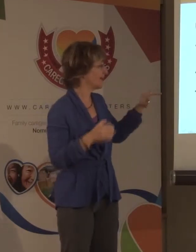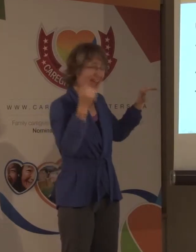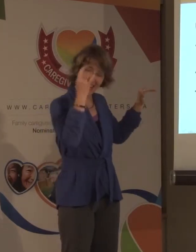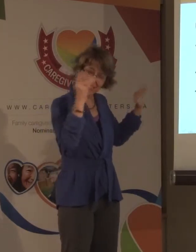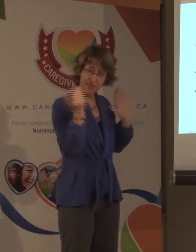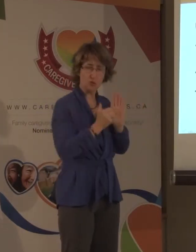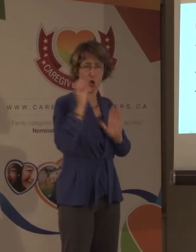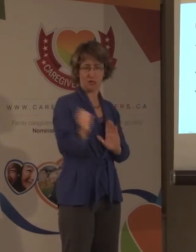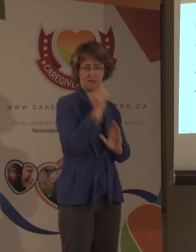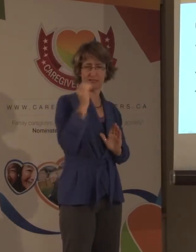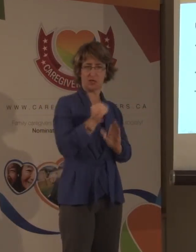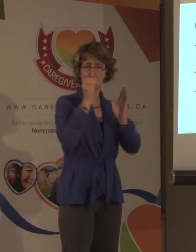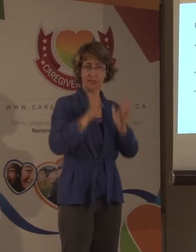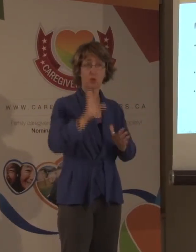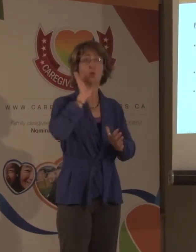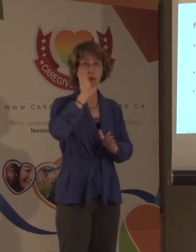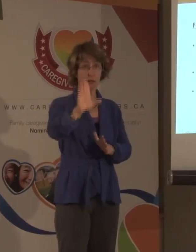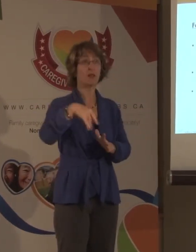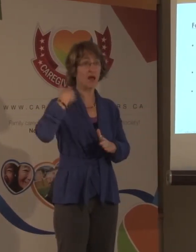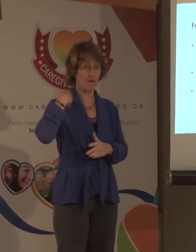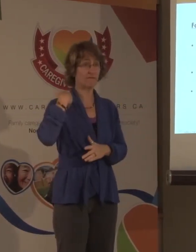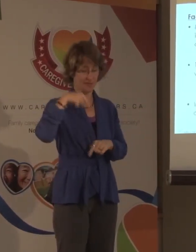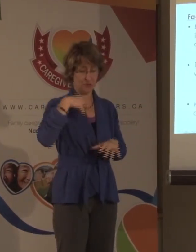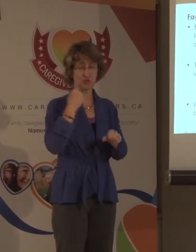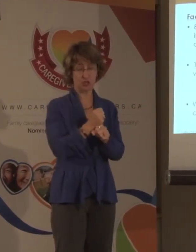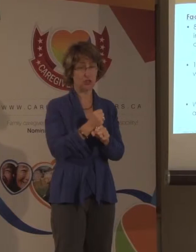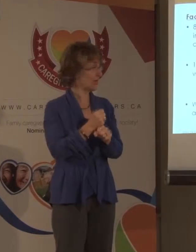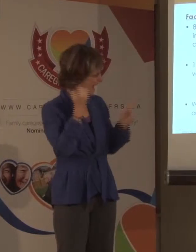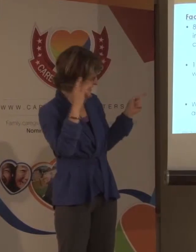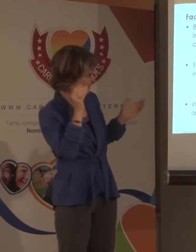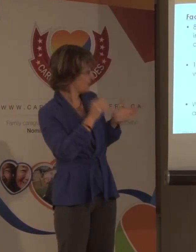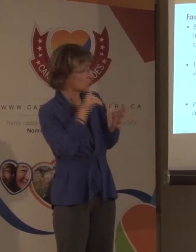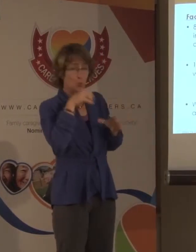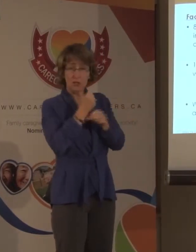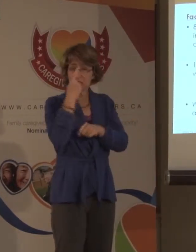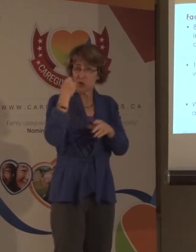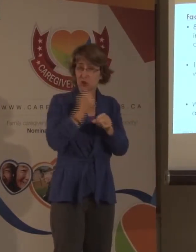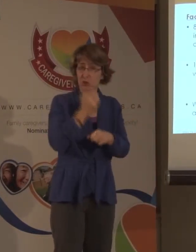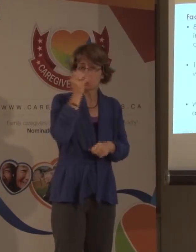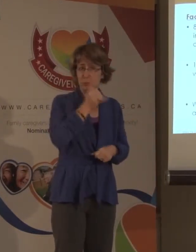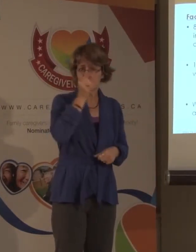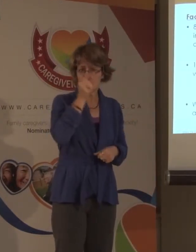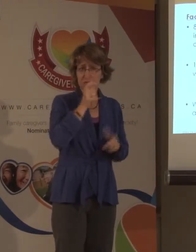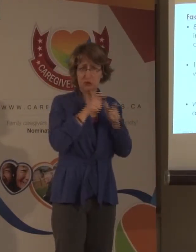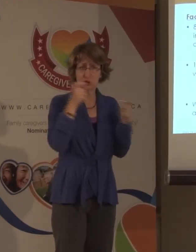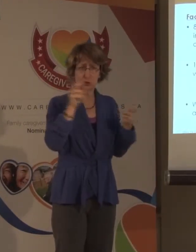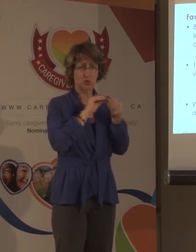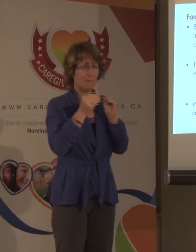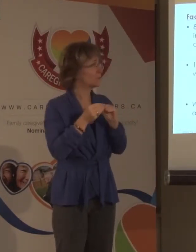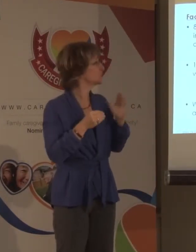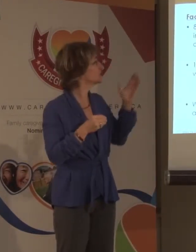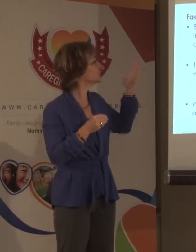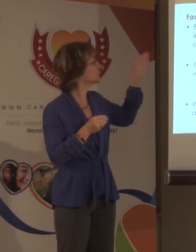18,000 Ontarians will suffer a brain injury this year. So it's huge. I mean, the escape is, it's huge.